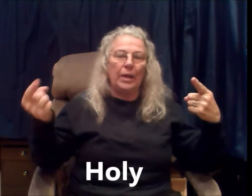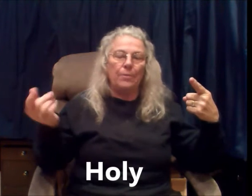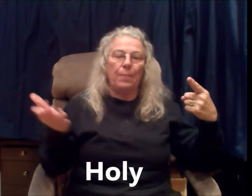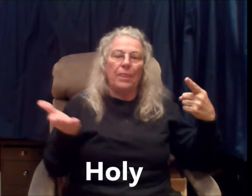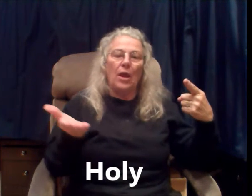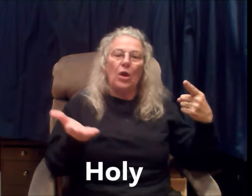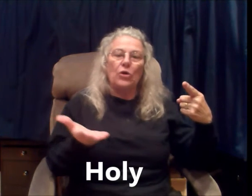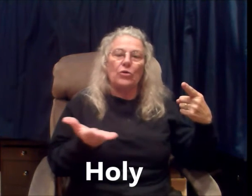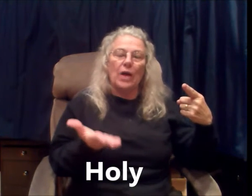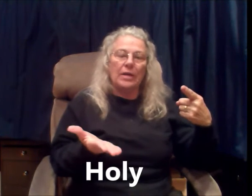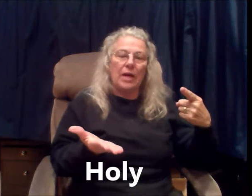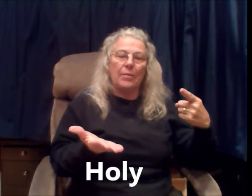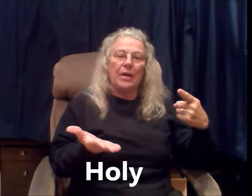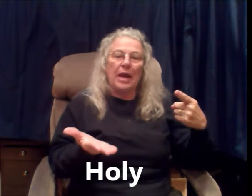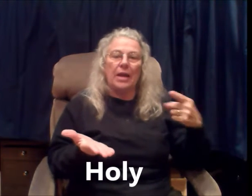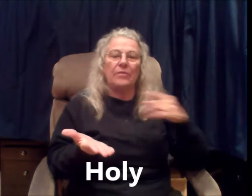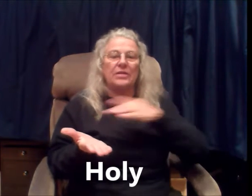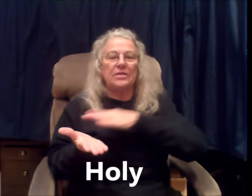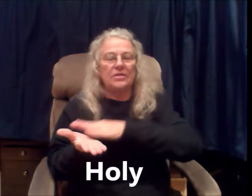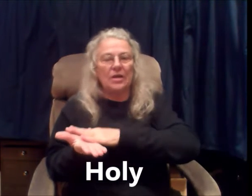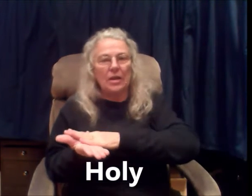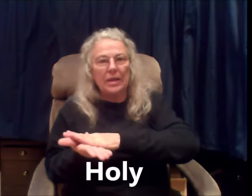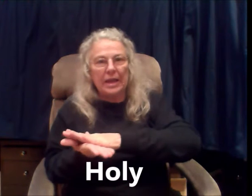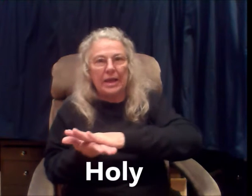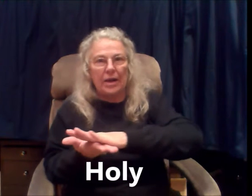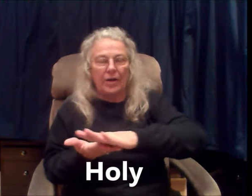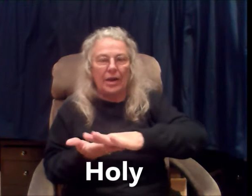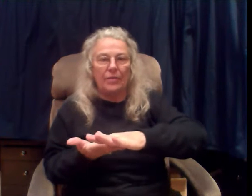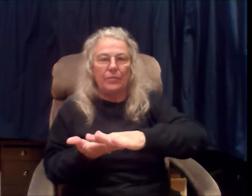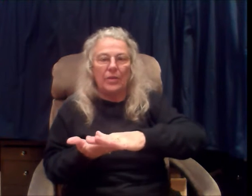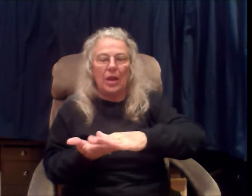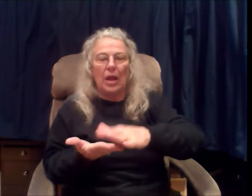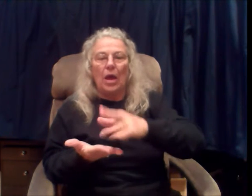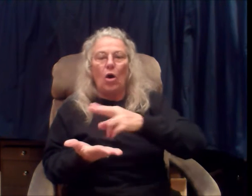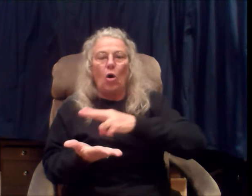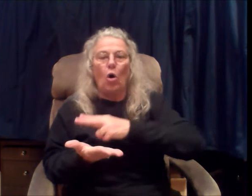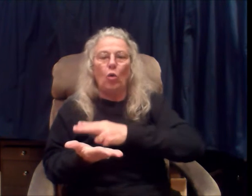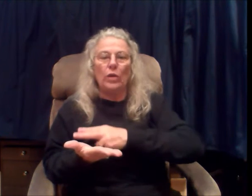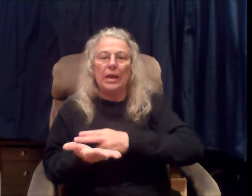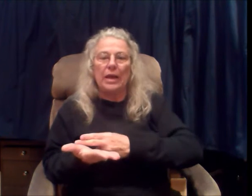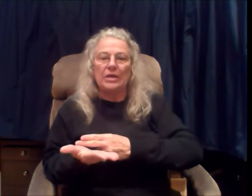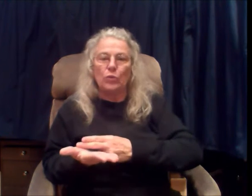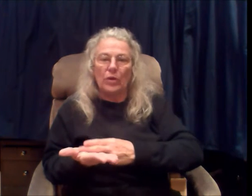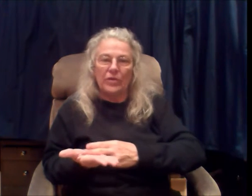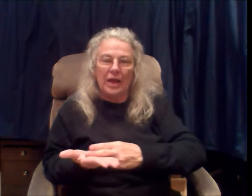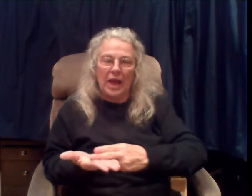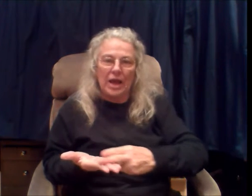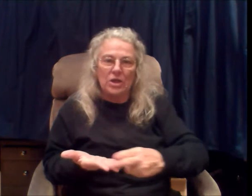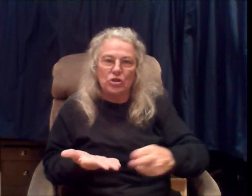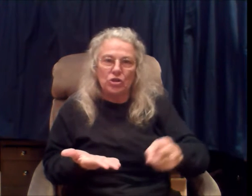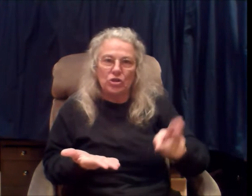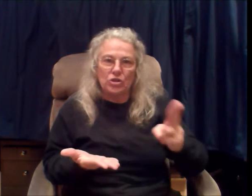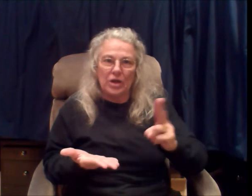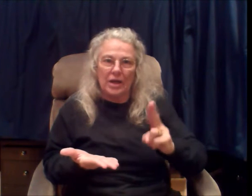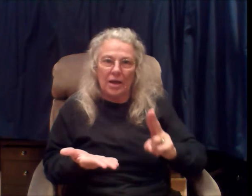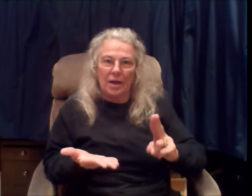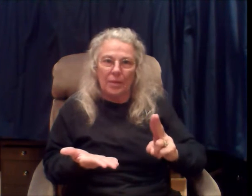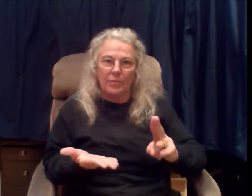Holy. Your non-dominant hand, this is the clean area. Holy is with the H and up.